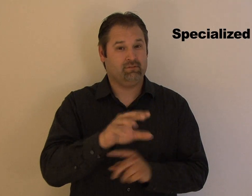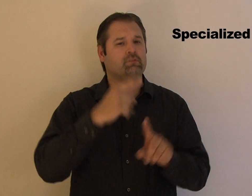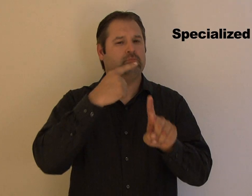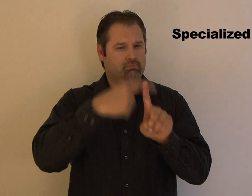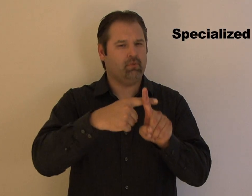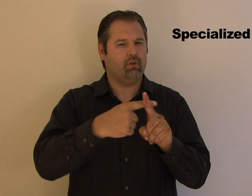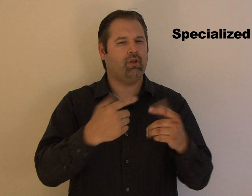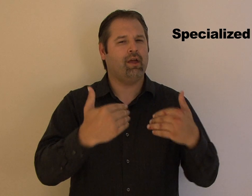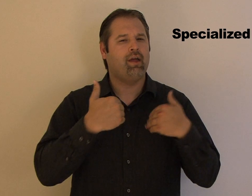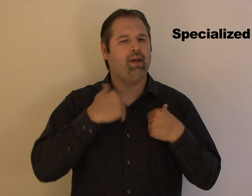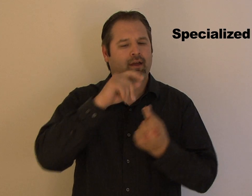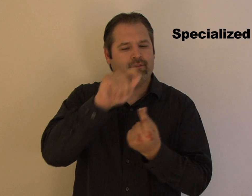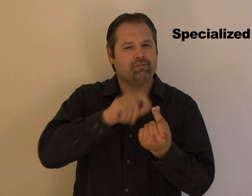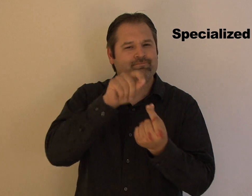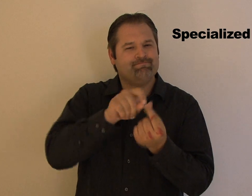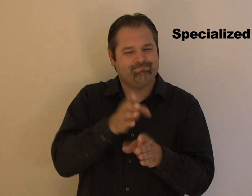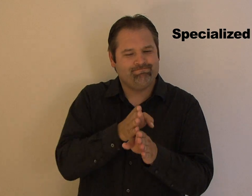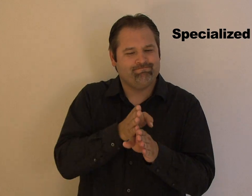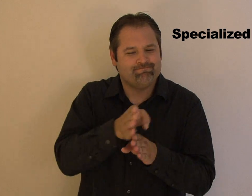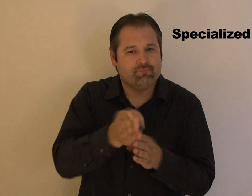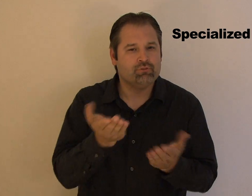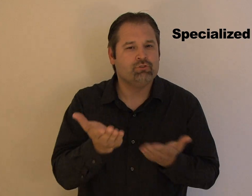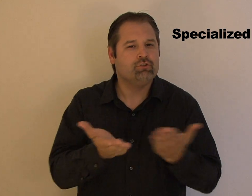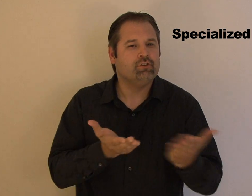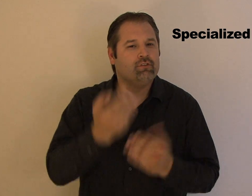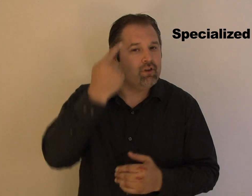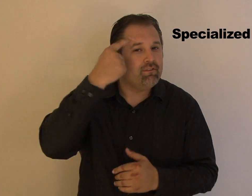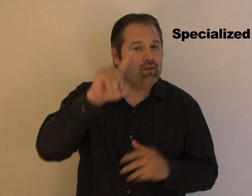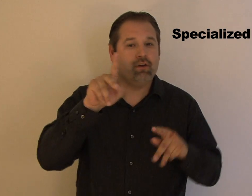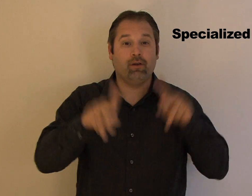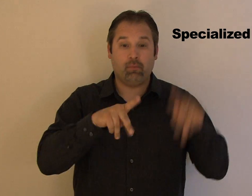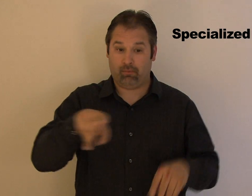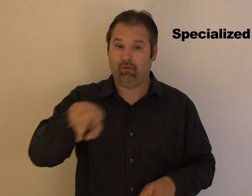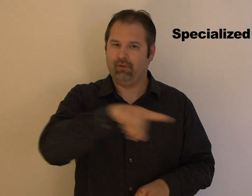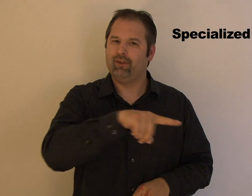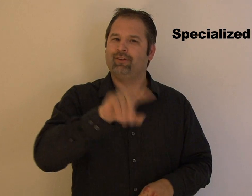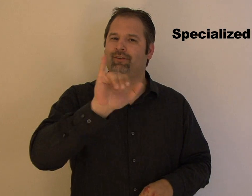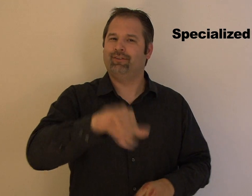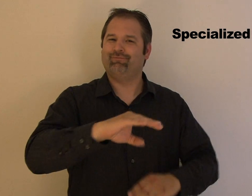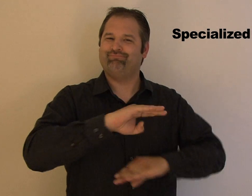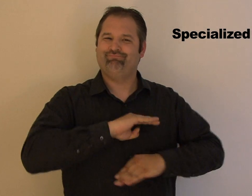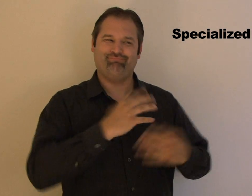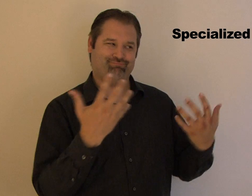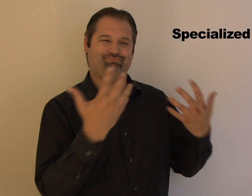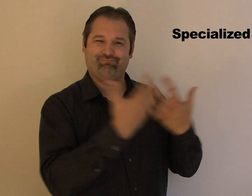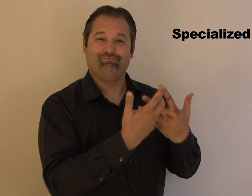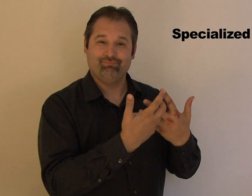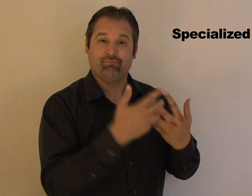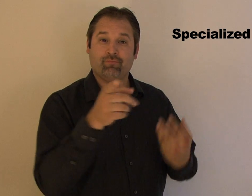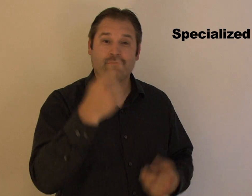In addition to what I just shared, there are other specialized services for people who qualify, such as these.